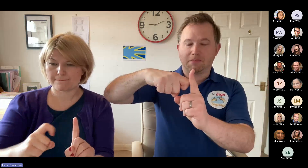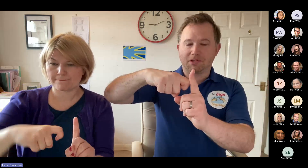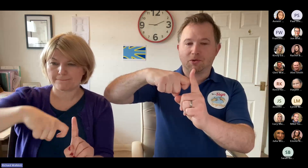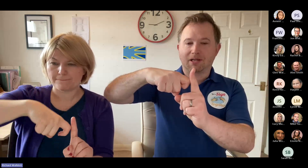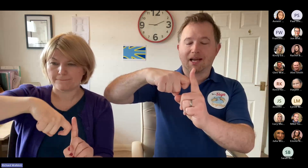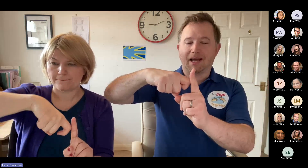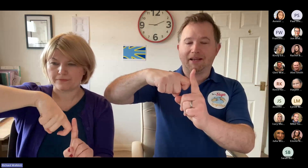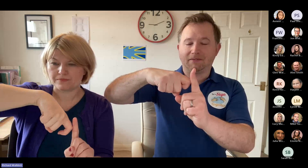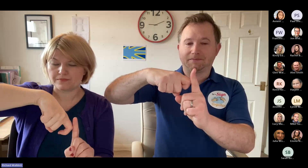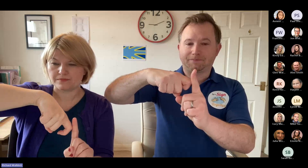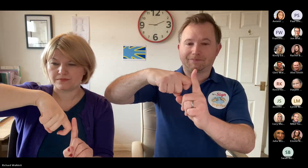becomes your K.